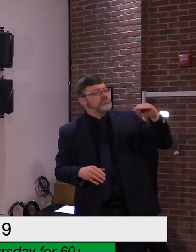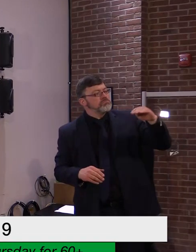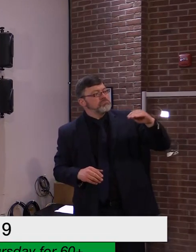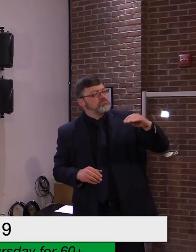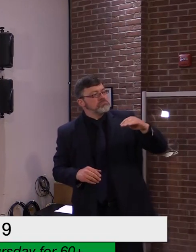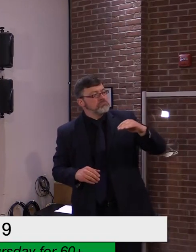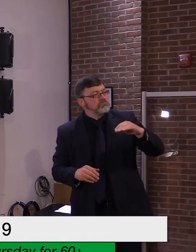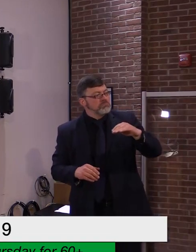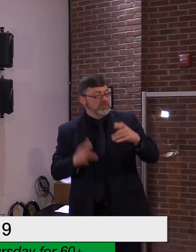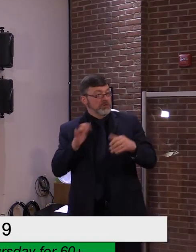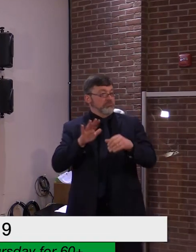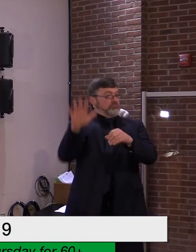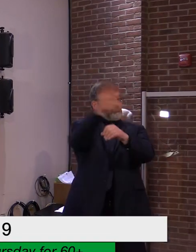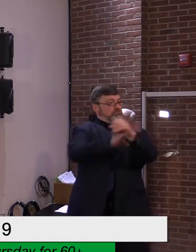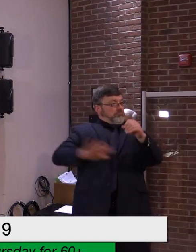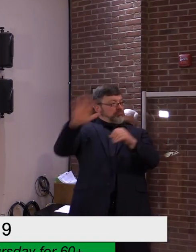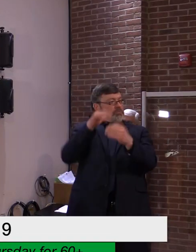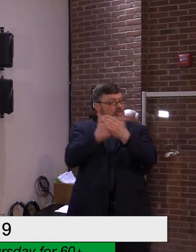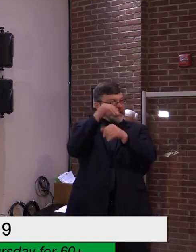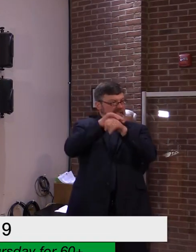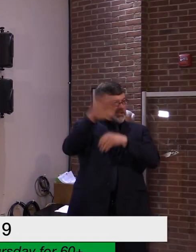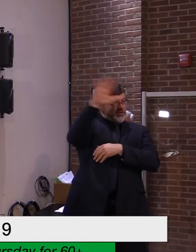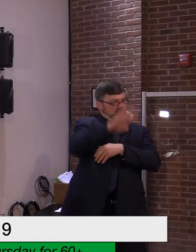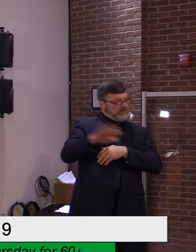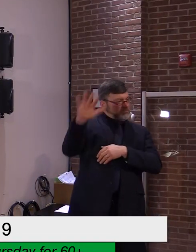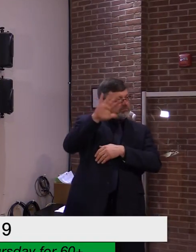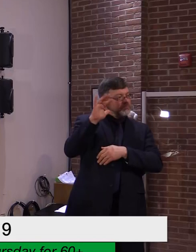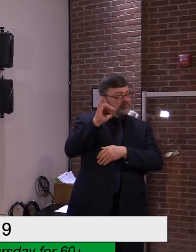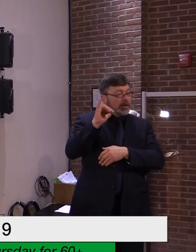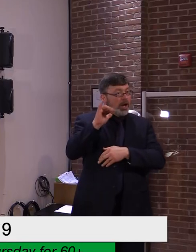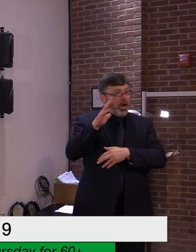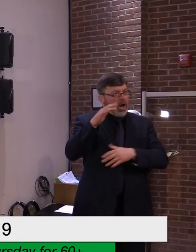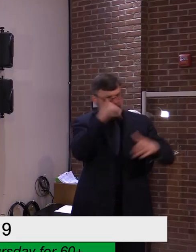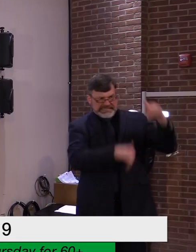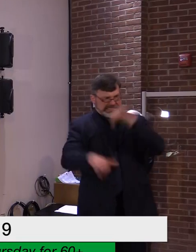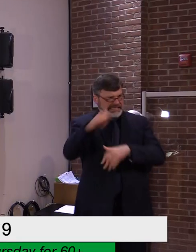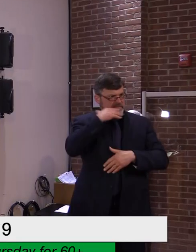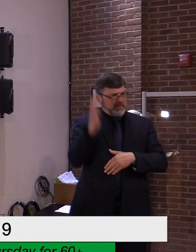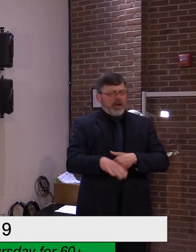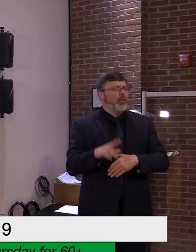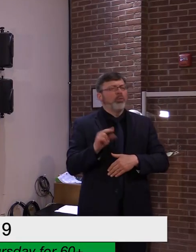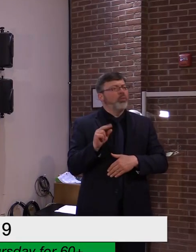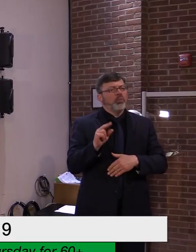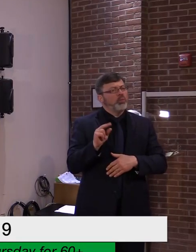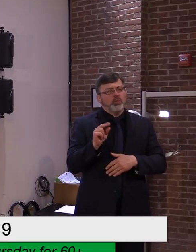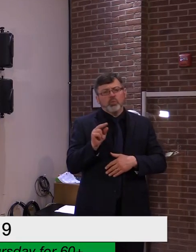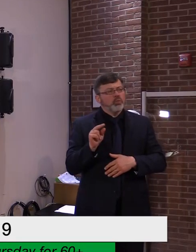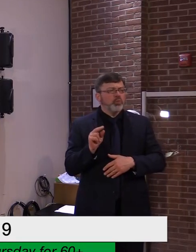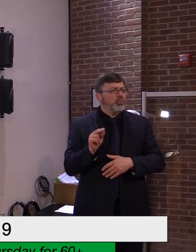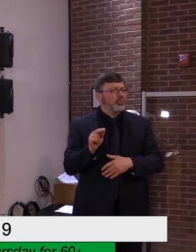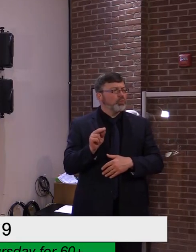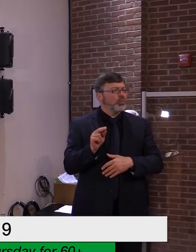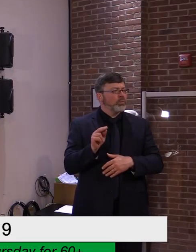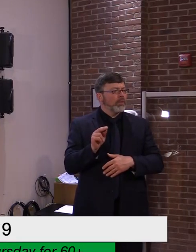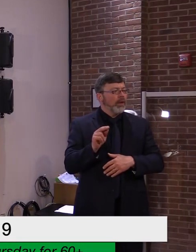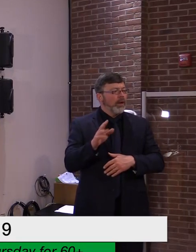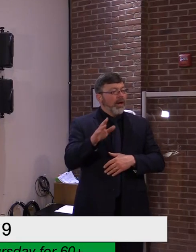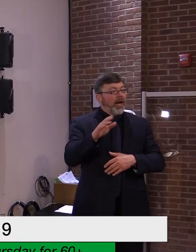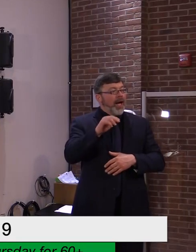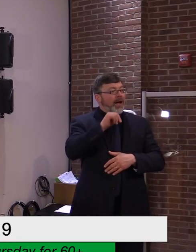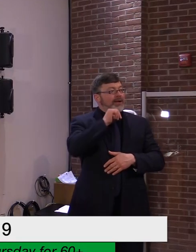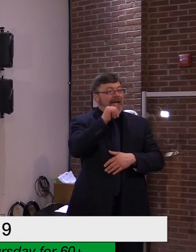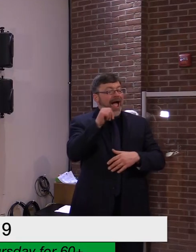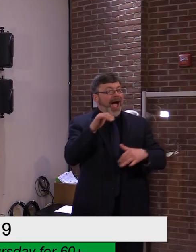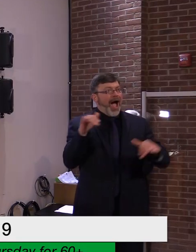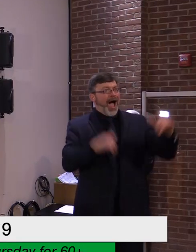locally. Not a gloom and doom message by any means, but neither should anyone yet declare victory. We